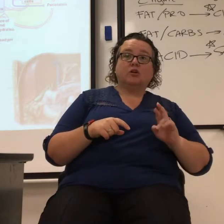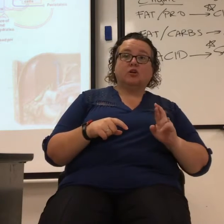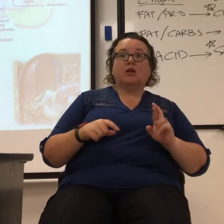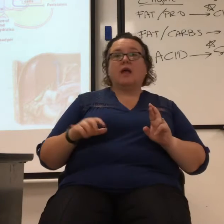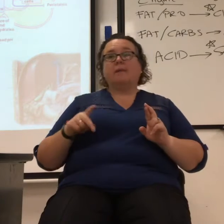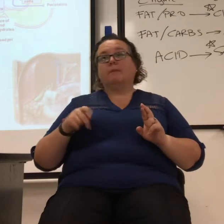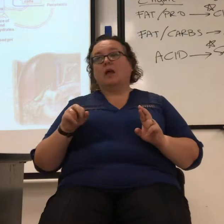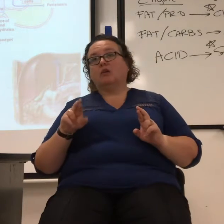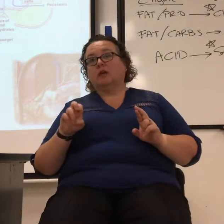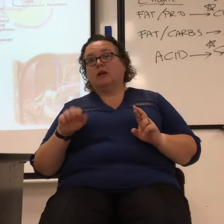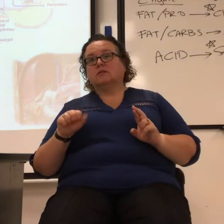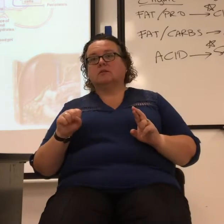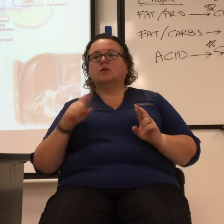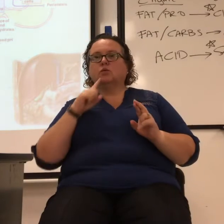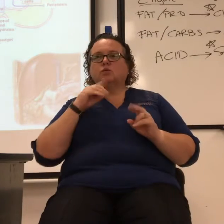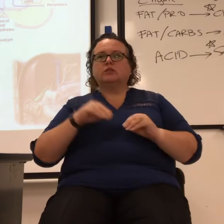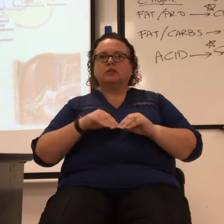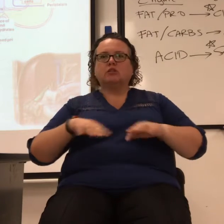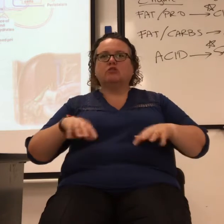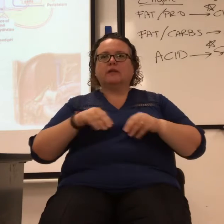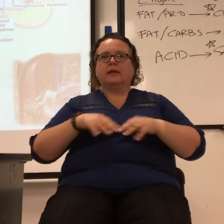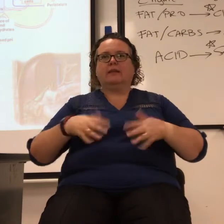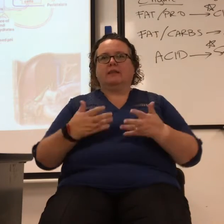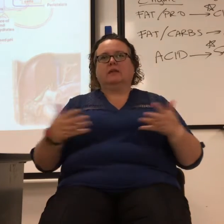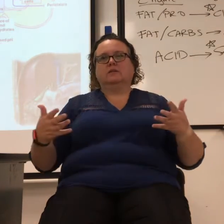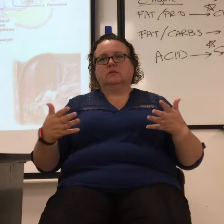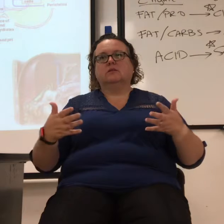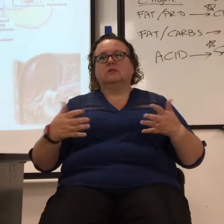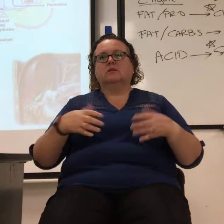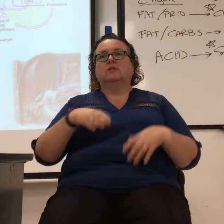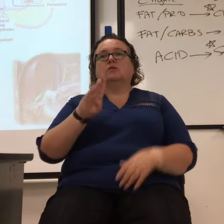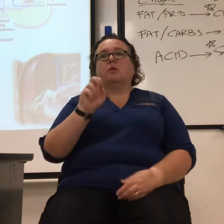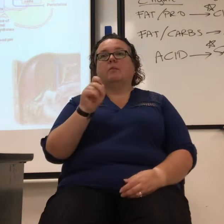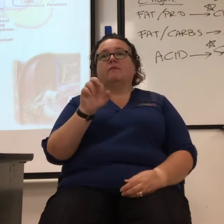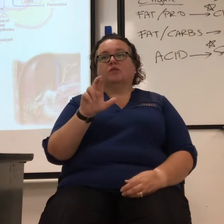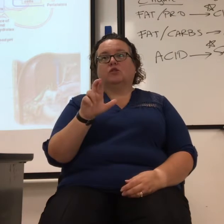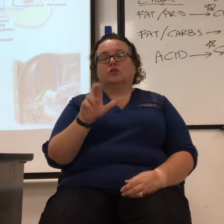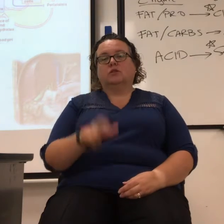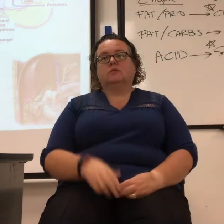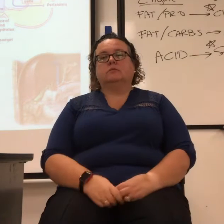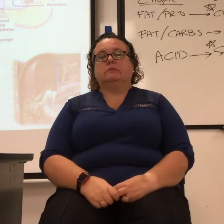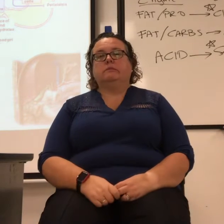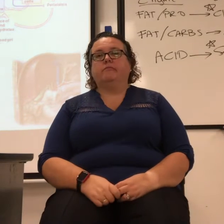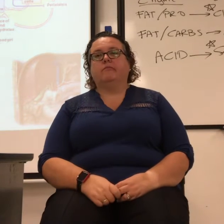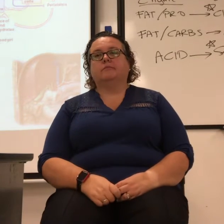things. Buffer juice from the pancreas and